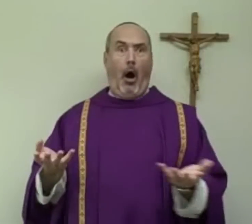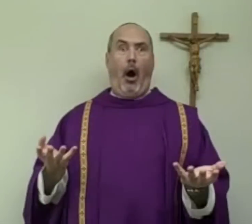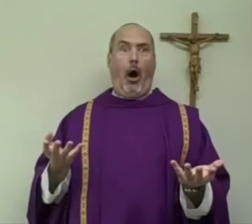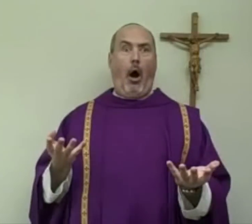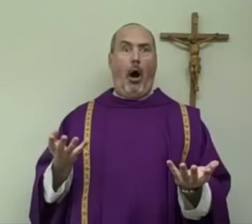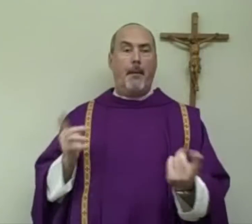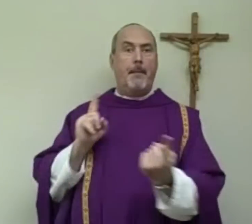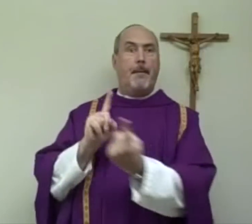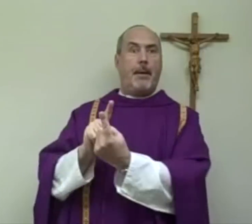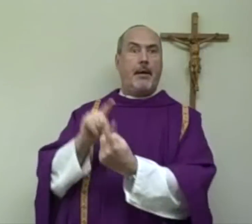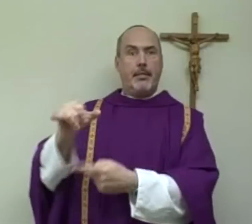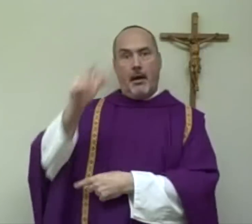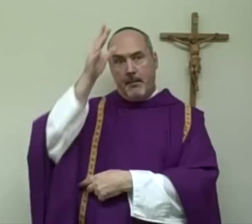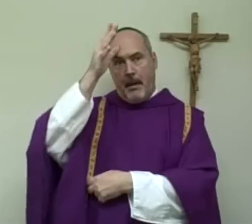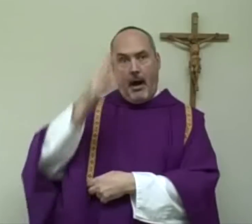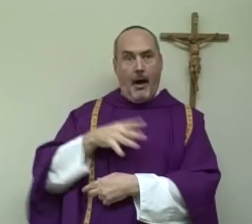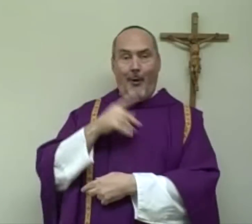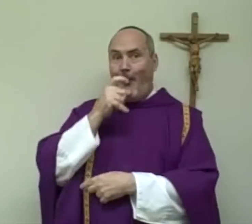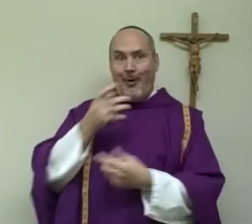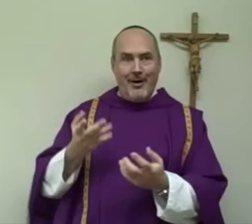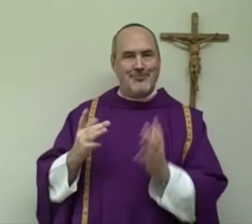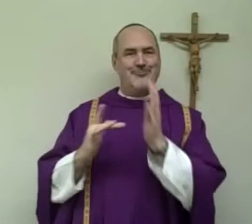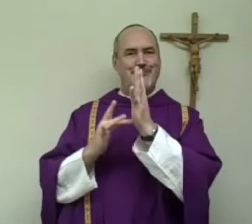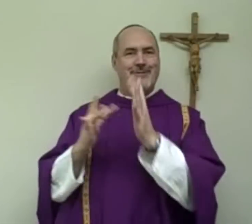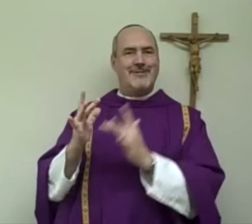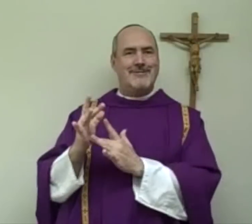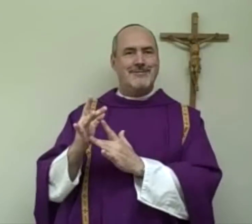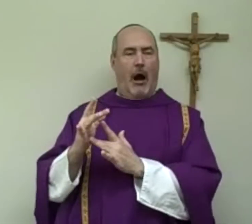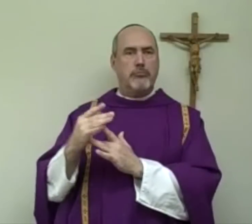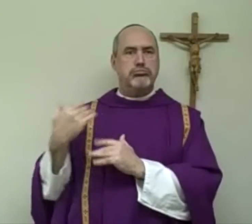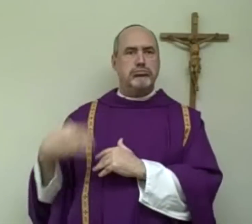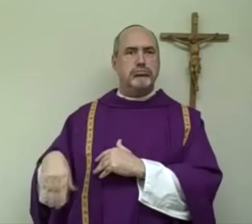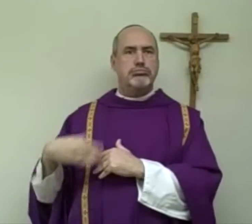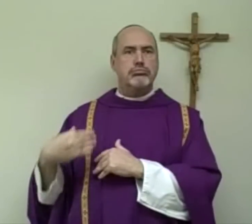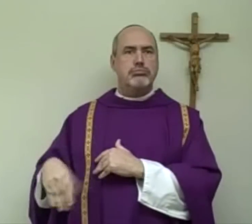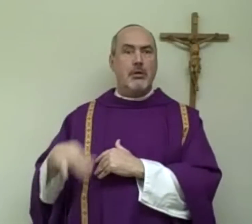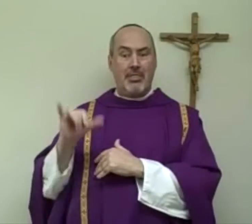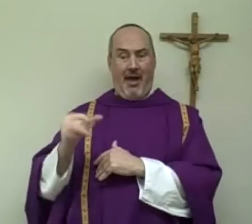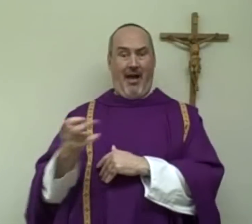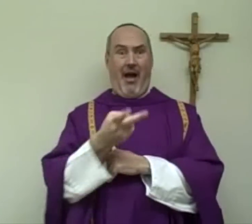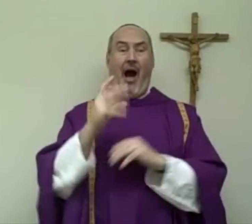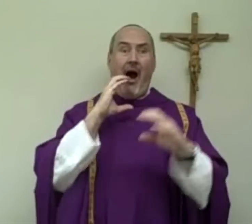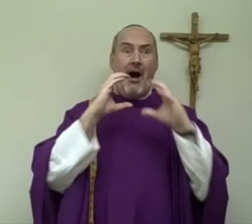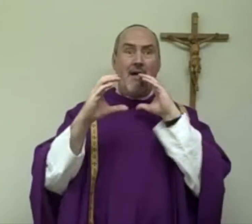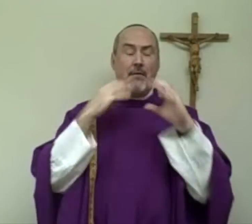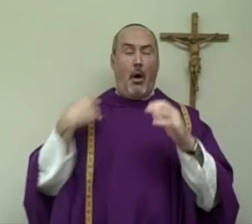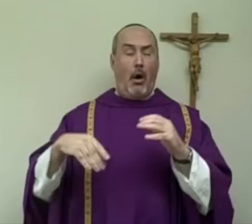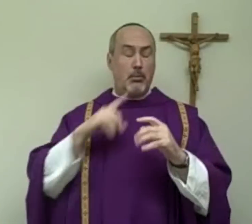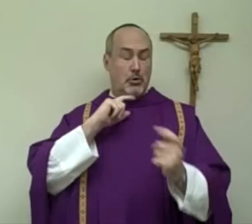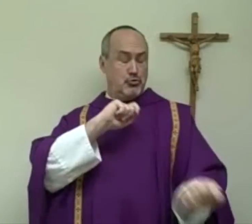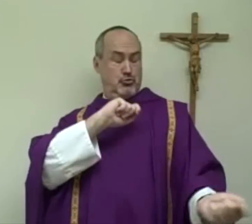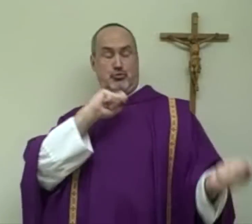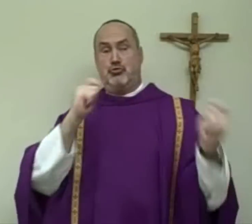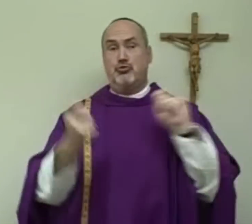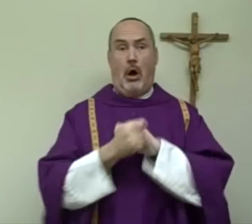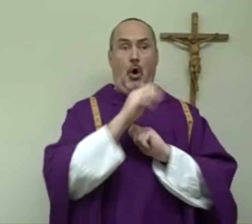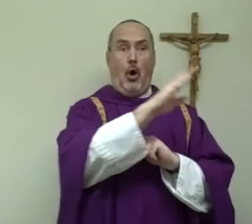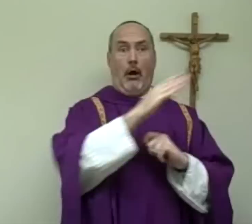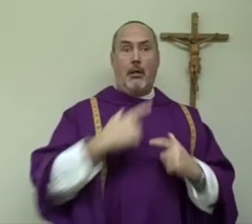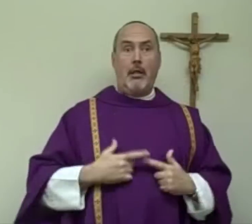went to the well to fetch water that day. And who did she meet but Jesus? She had a conversation with